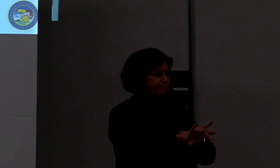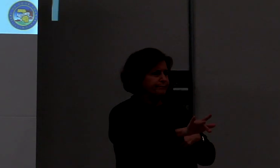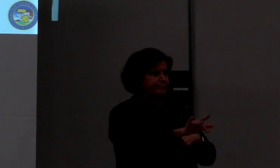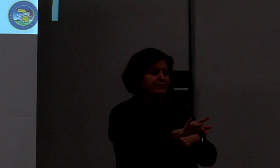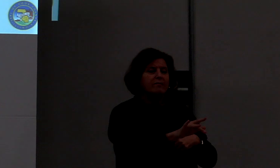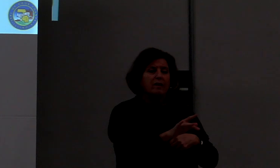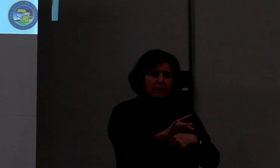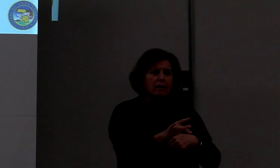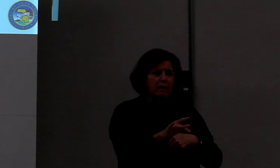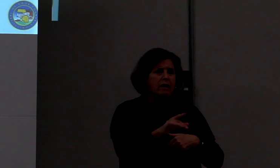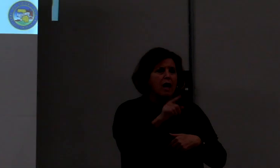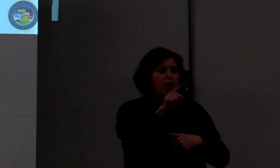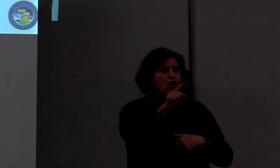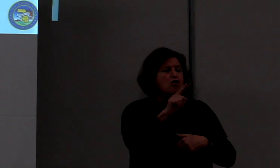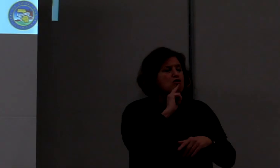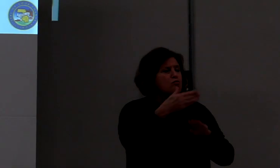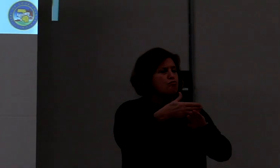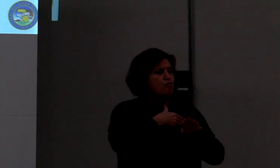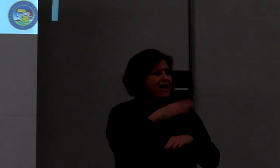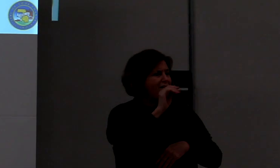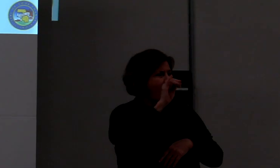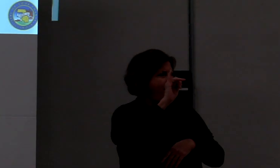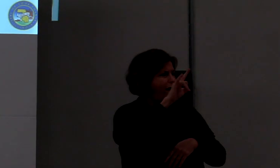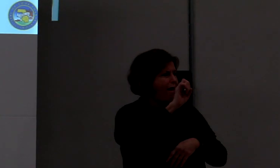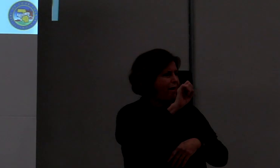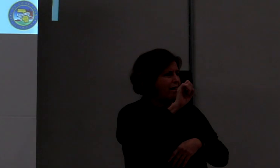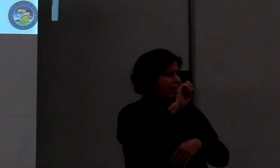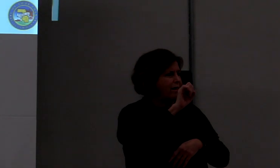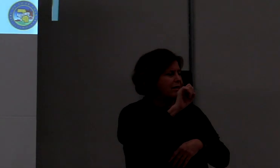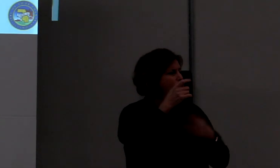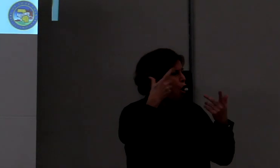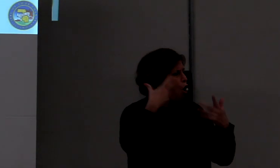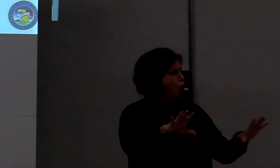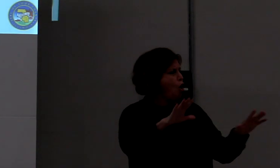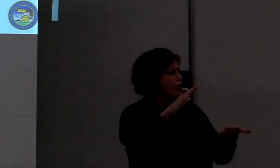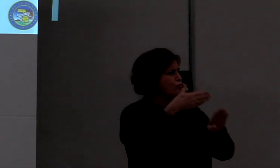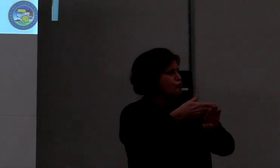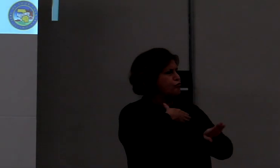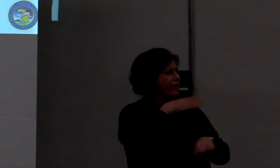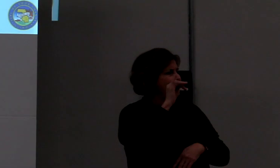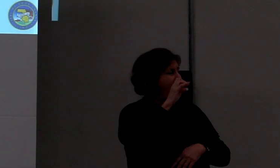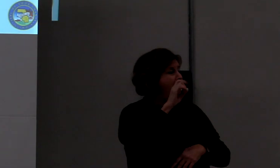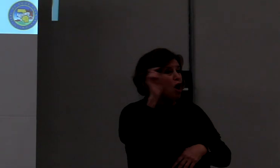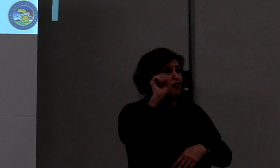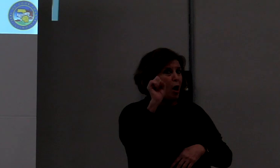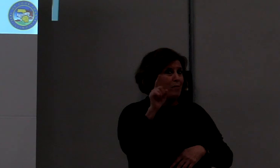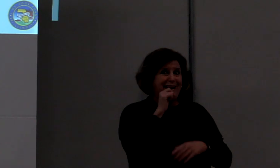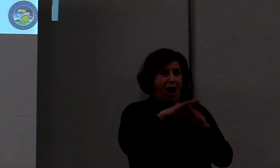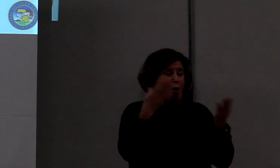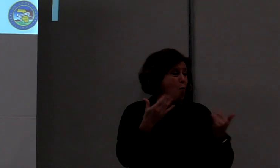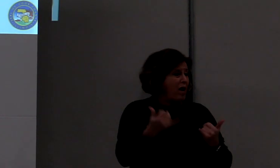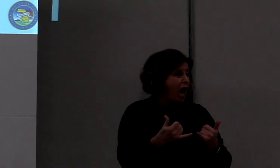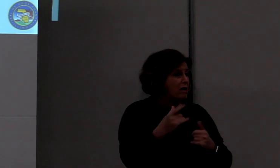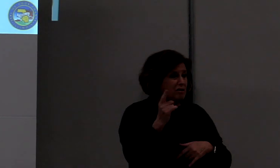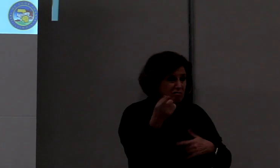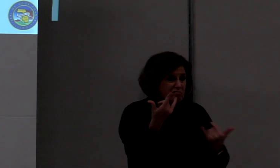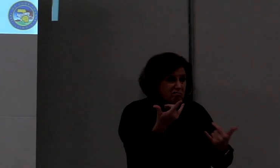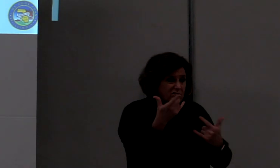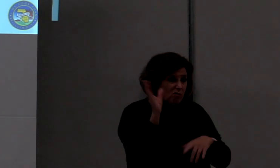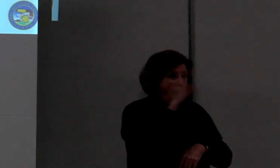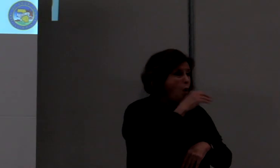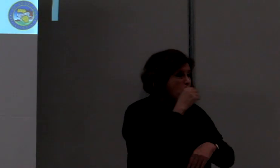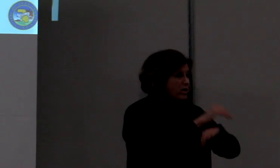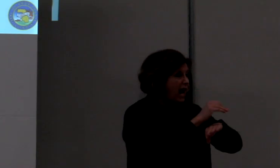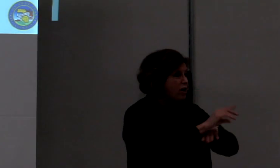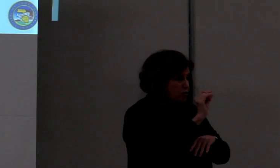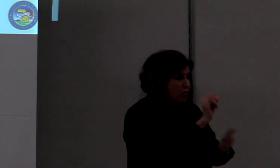So that's, you pre-filed by doing that. You already pre-filed. So with Schaumburg not being open right now, you can go home and do that.